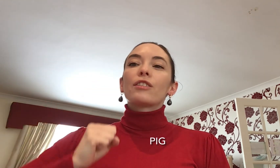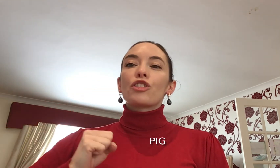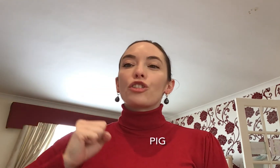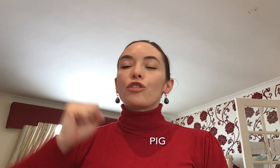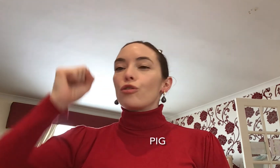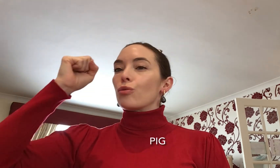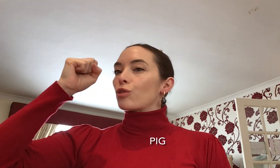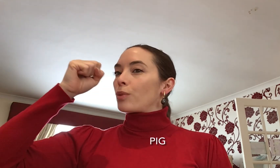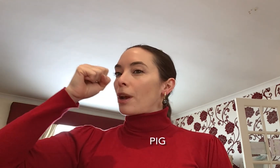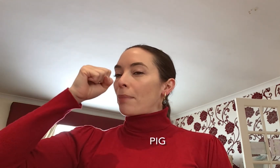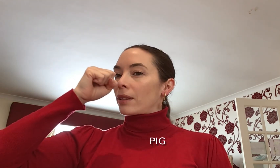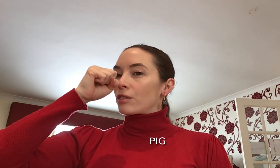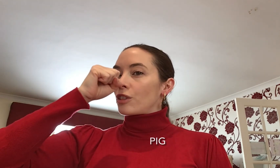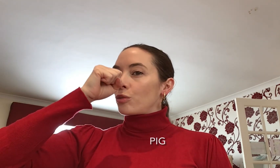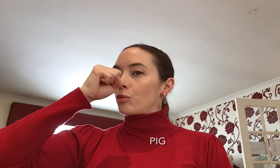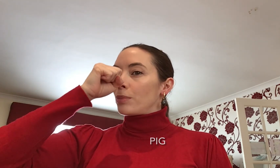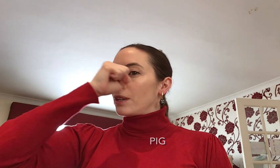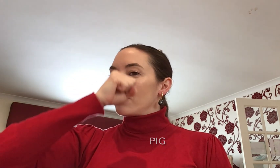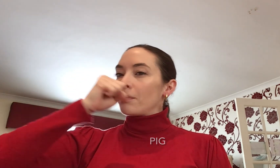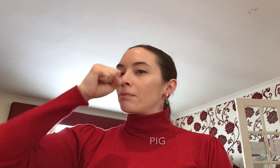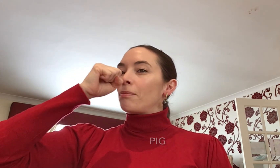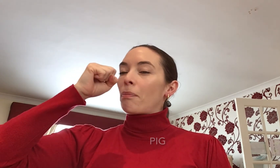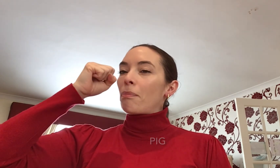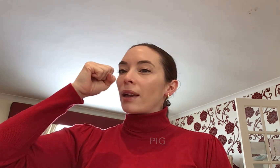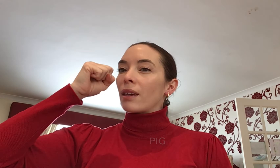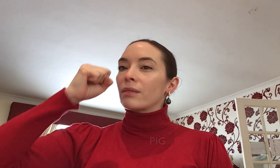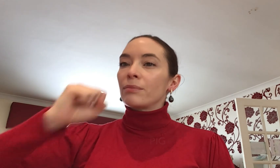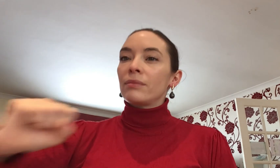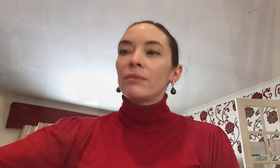just at your nose where a pig's snout would be. Pig.